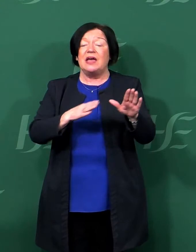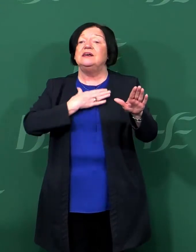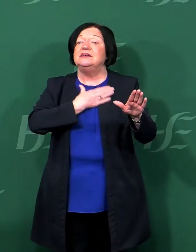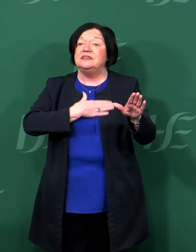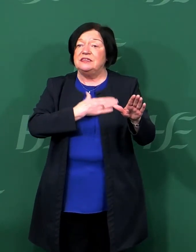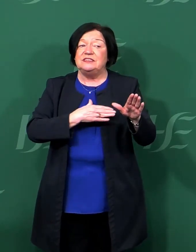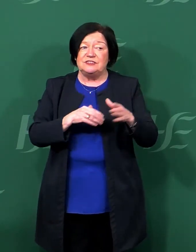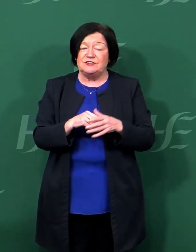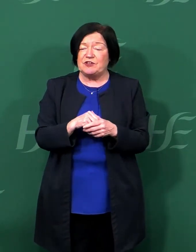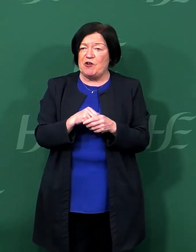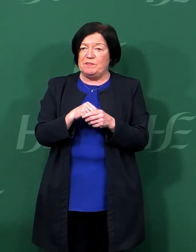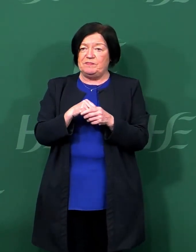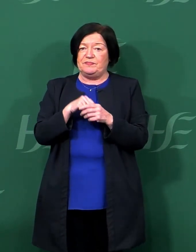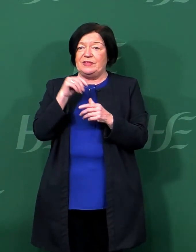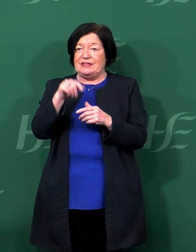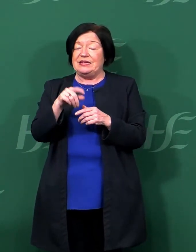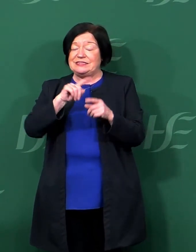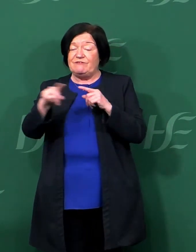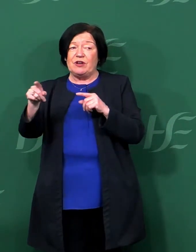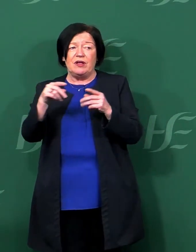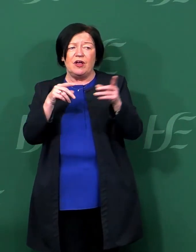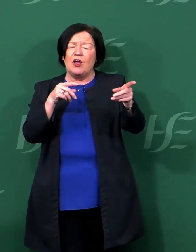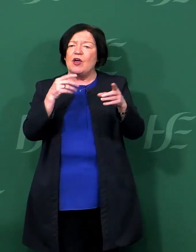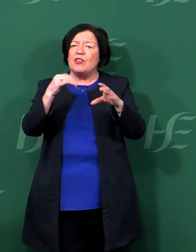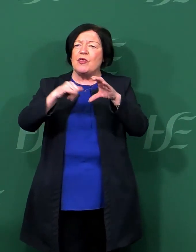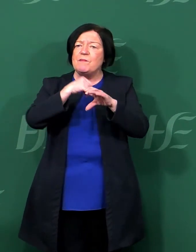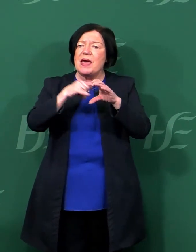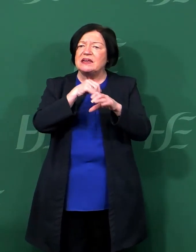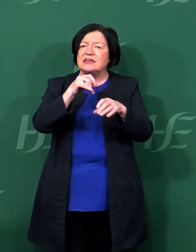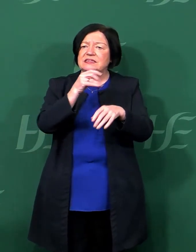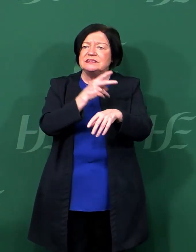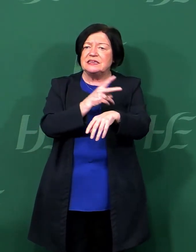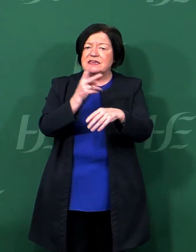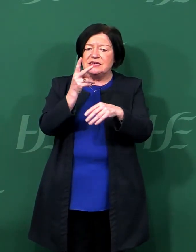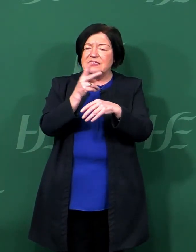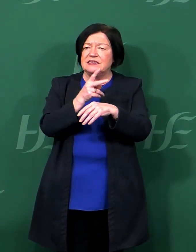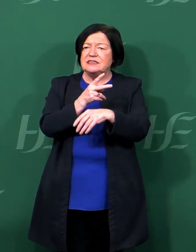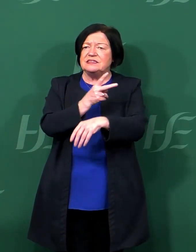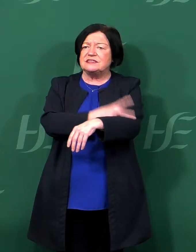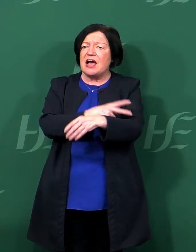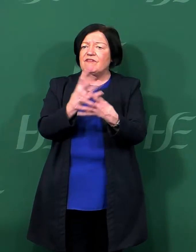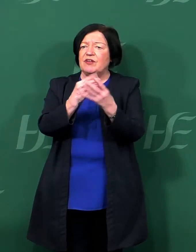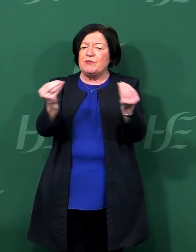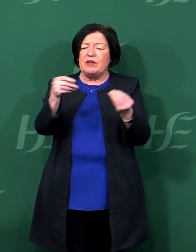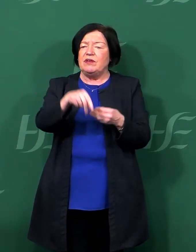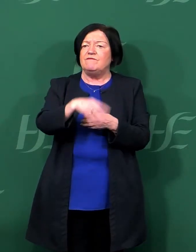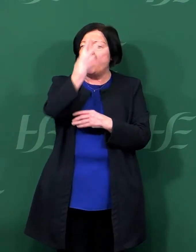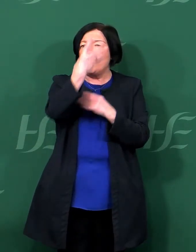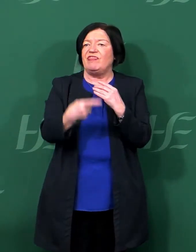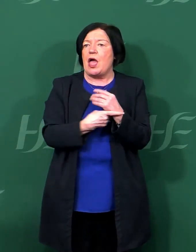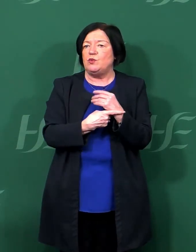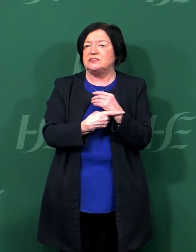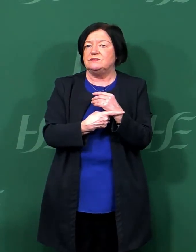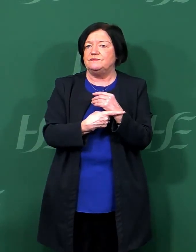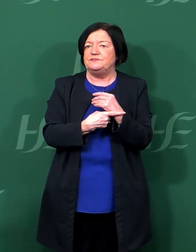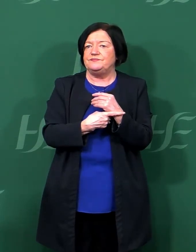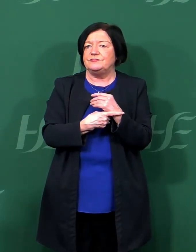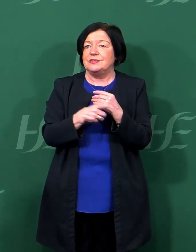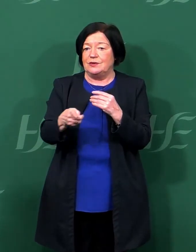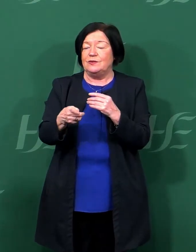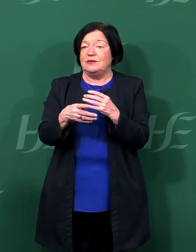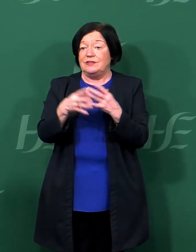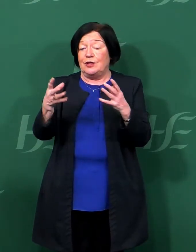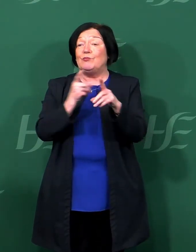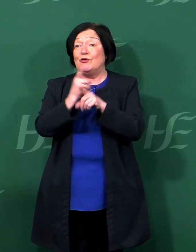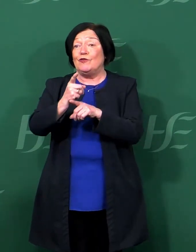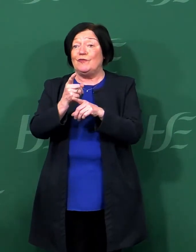also staff absence because of COVID. How many staff were out? 4,800 in total, which is a significant improvement.